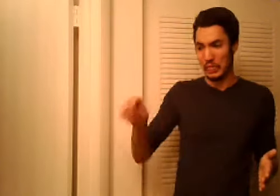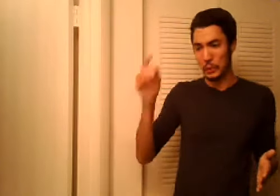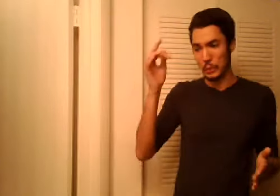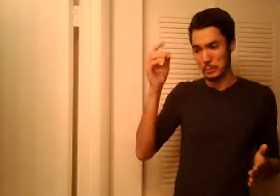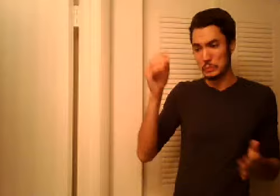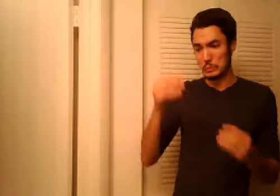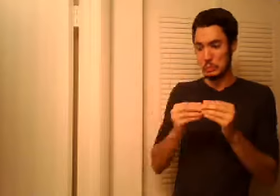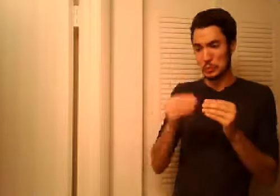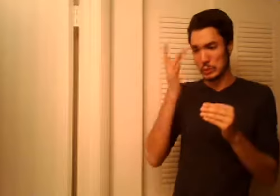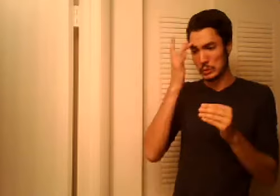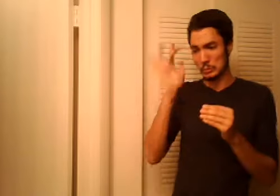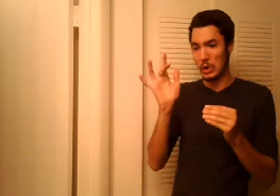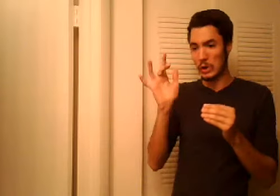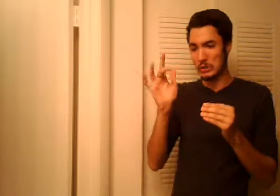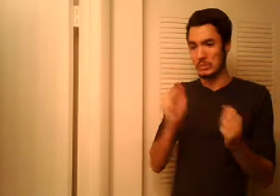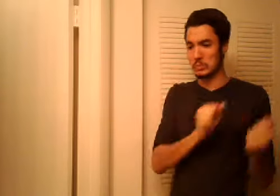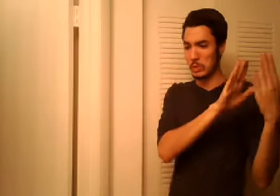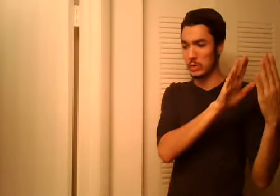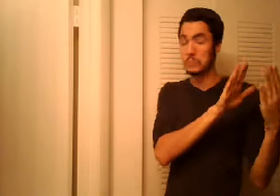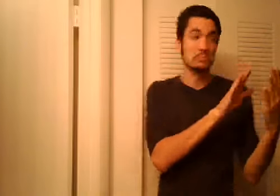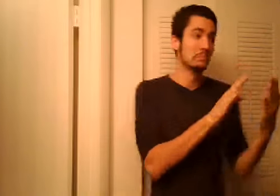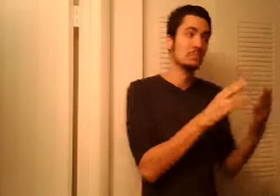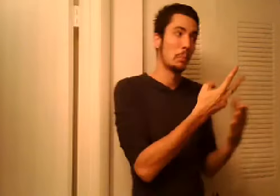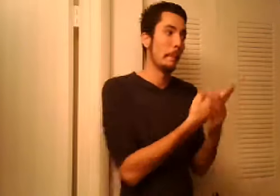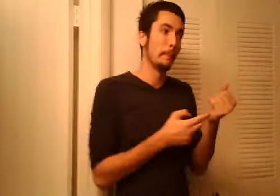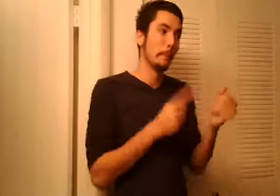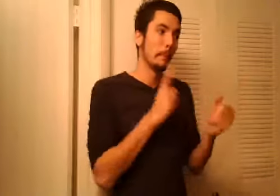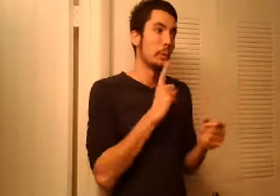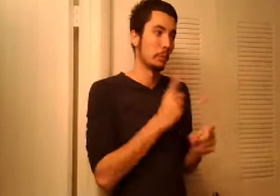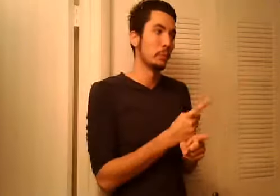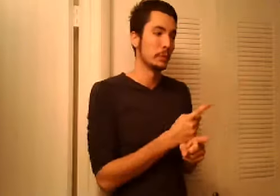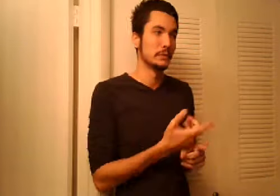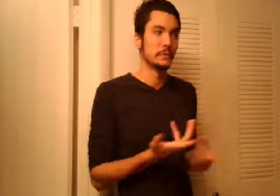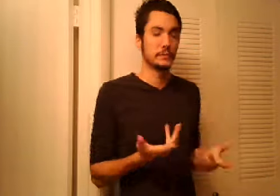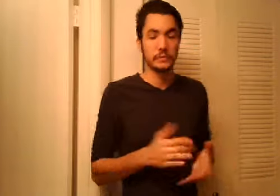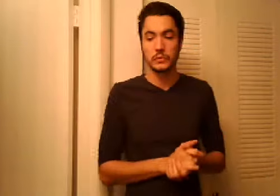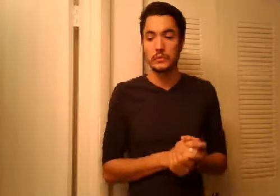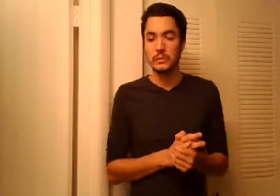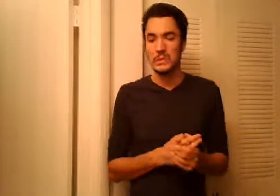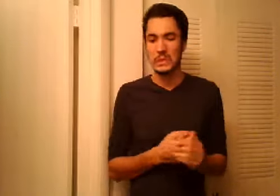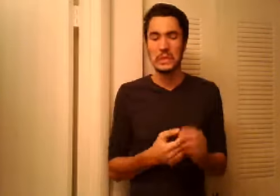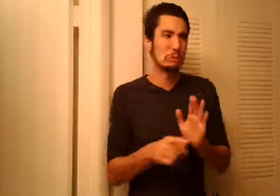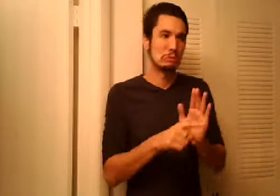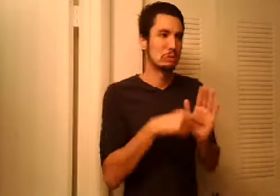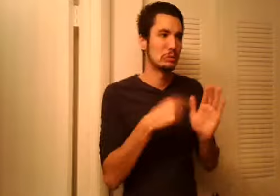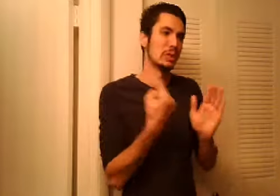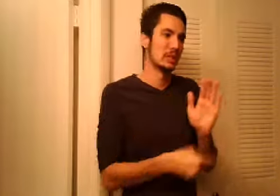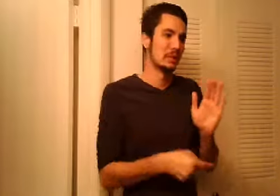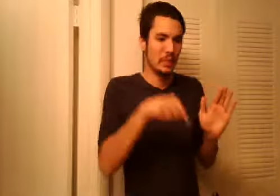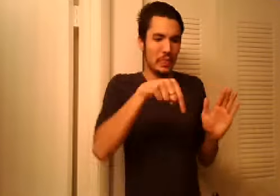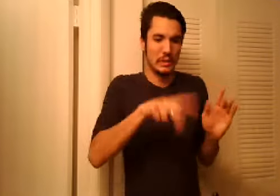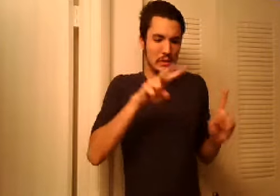Yeah, no, well, it's both. And one obvious criticism, I think, of this view of ideology is,